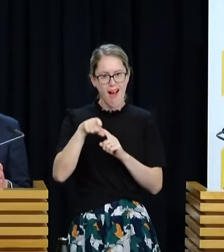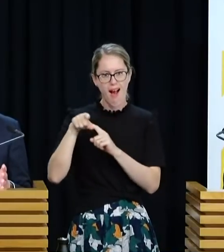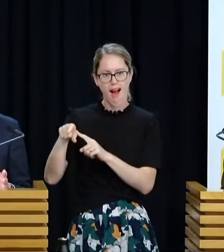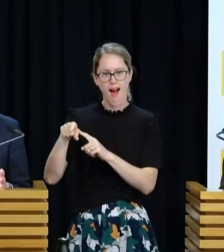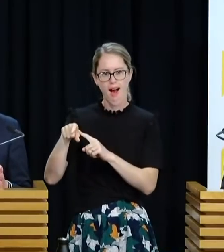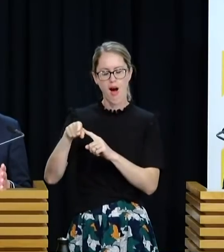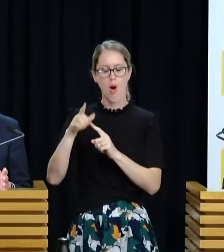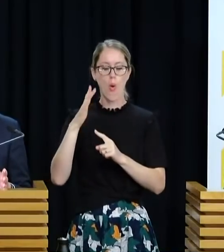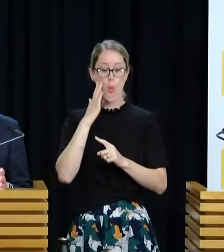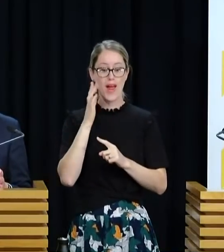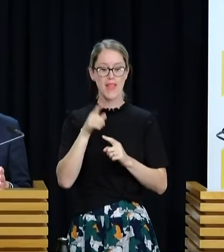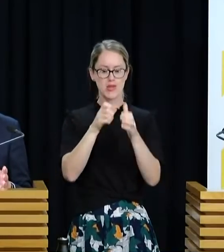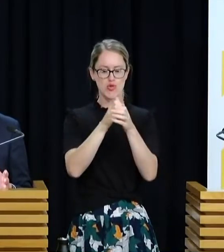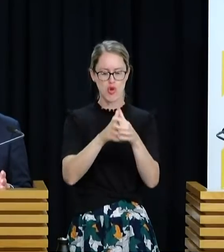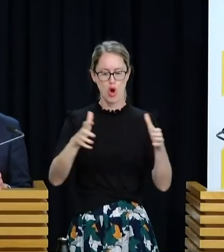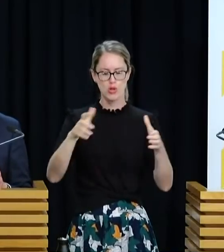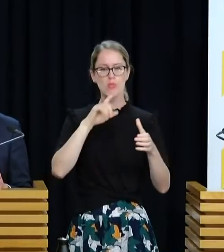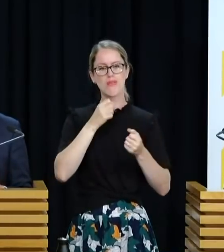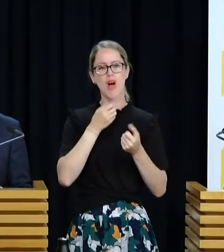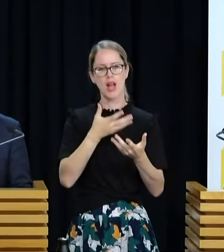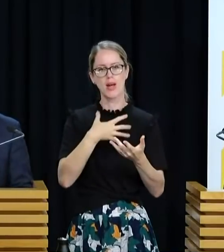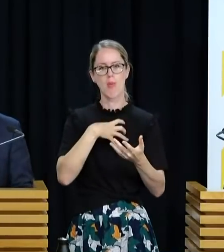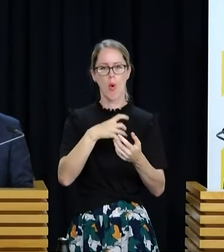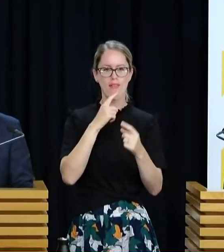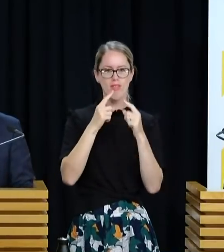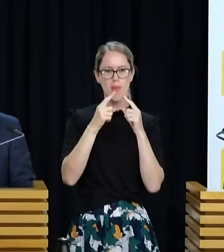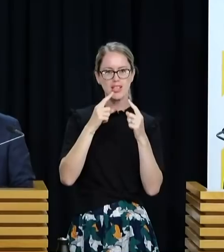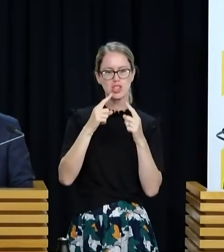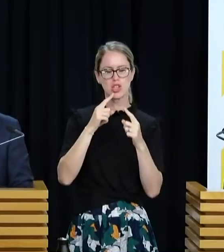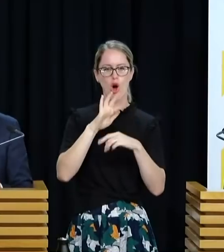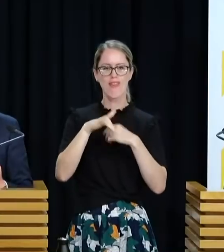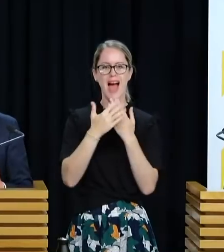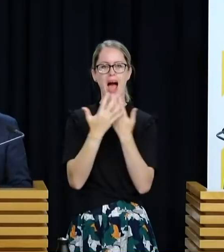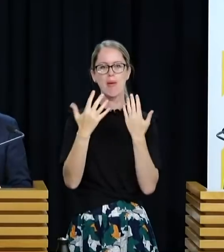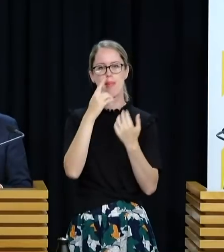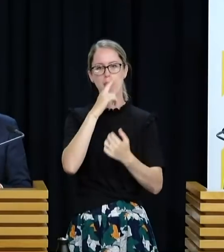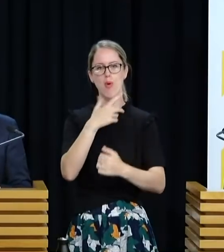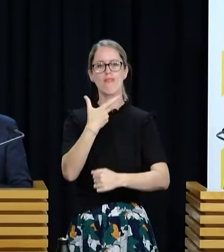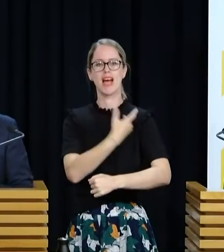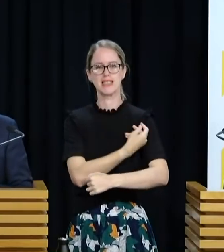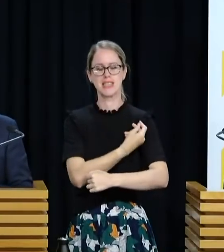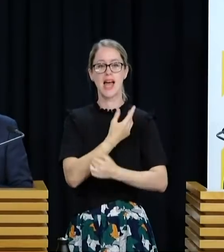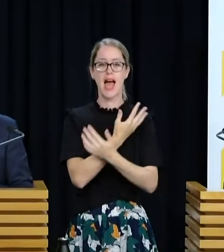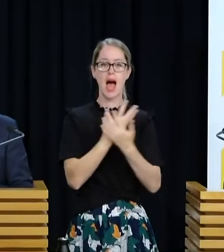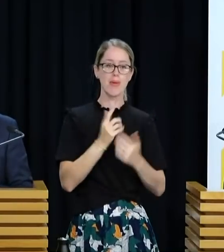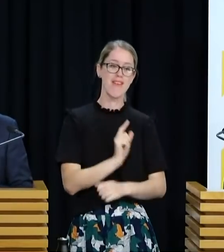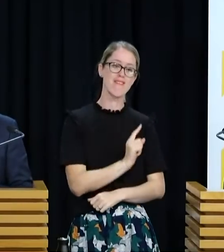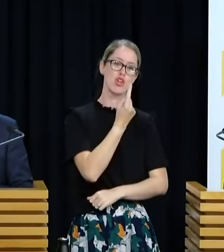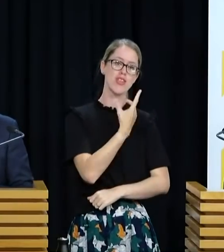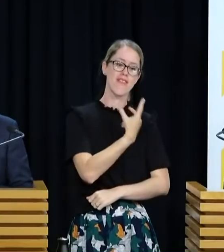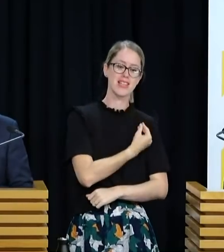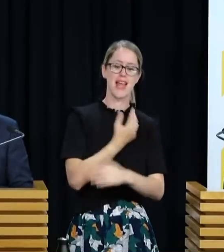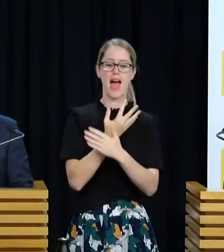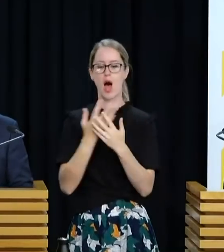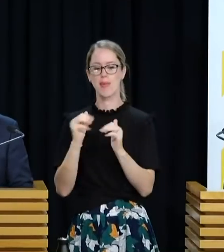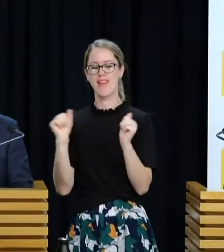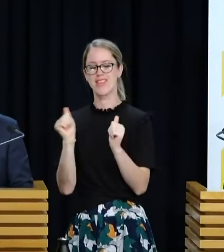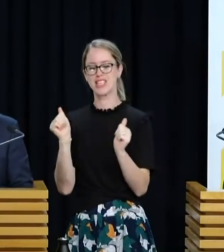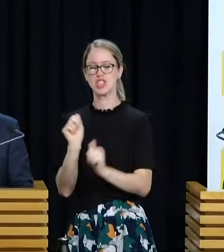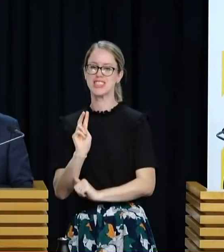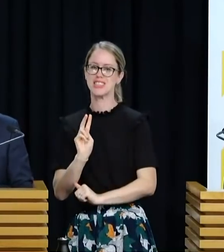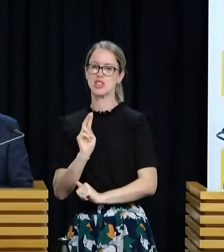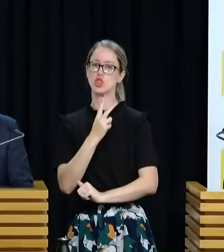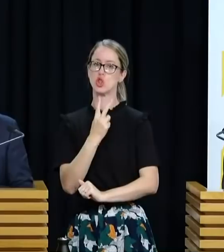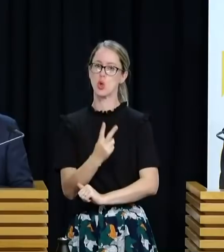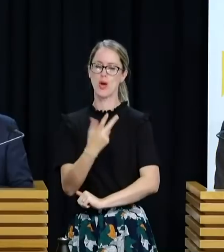as we ramp up this campaign, providing more regular updates, which will show, how many people have had their first dose, how many people have had their second